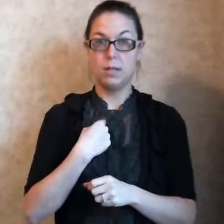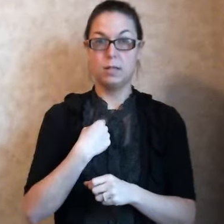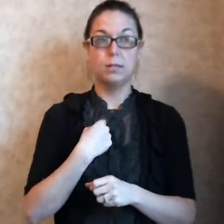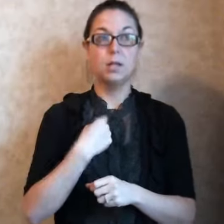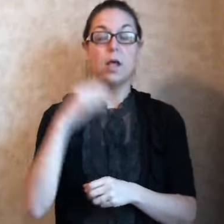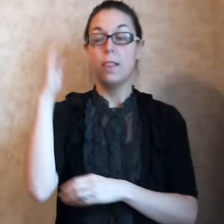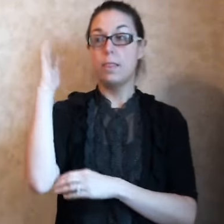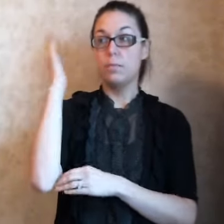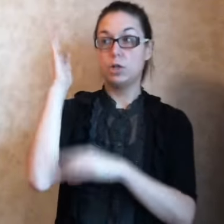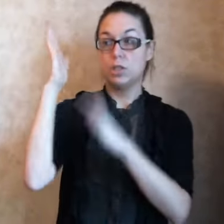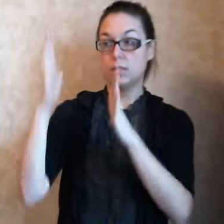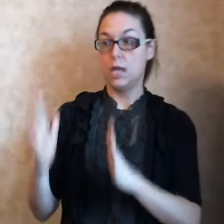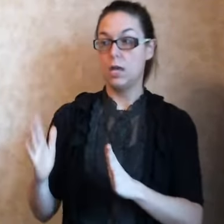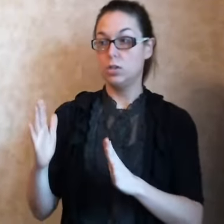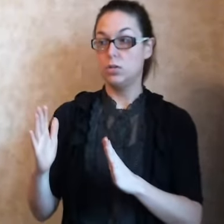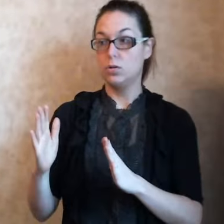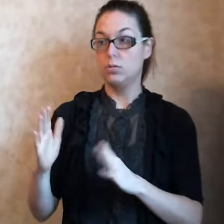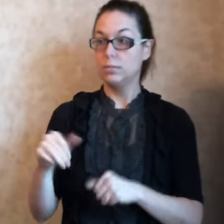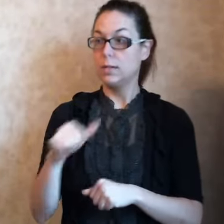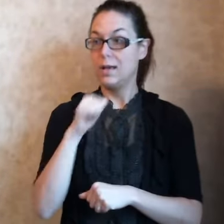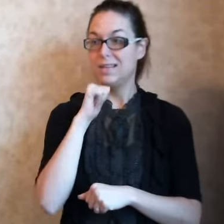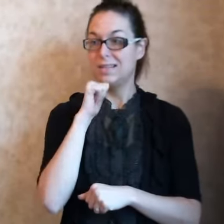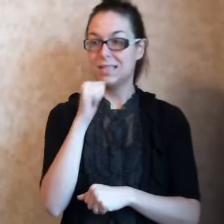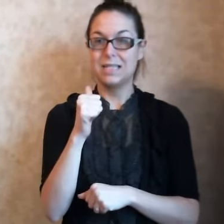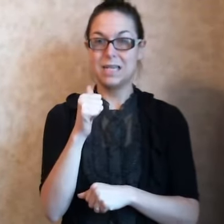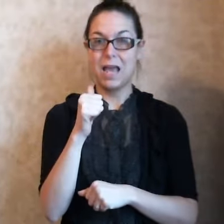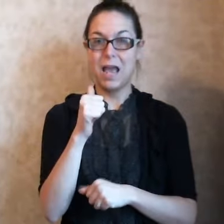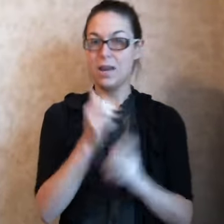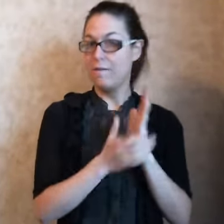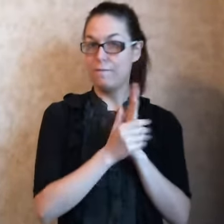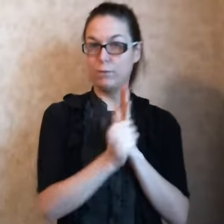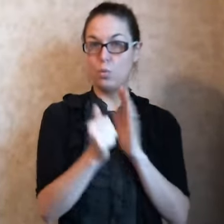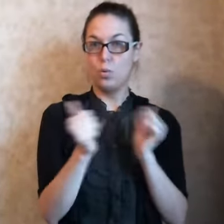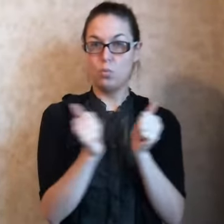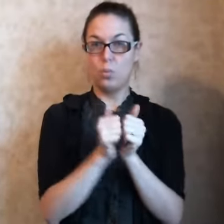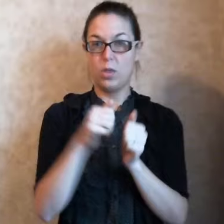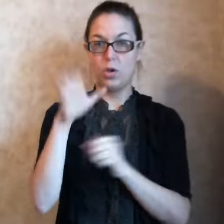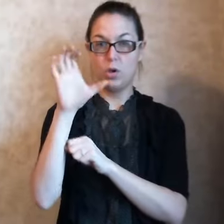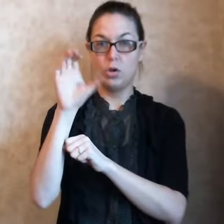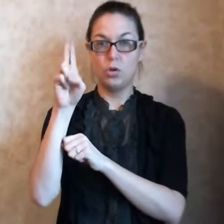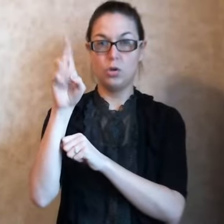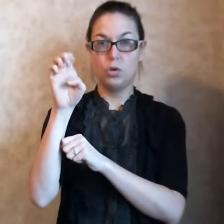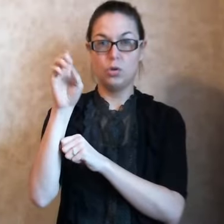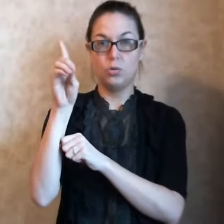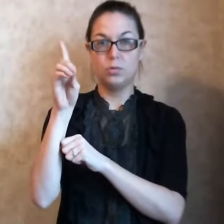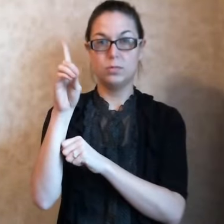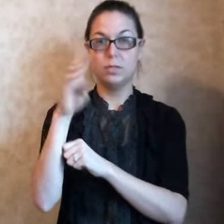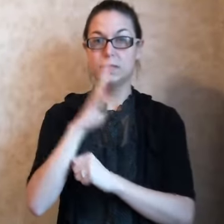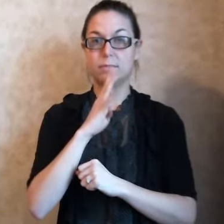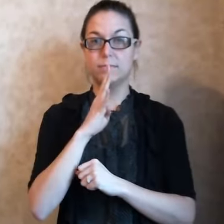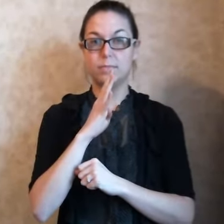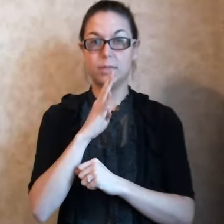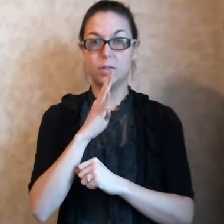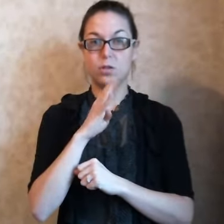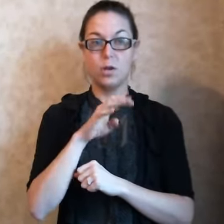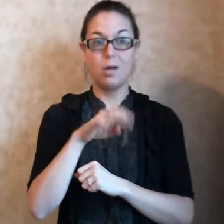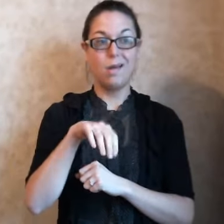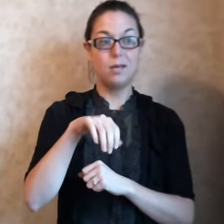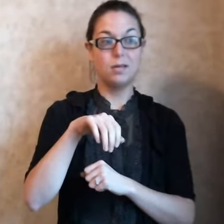was not as fluent in cued speech as some of the other members that were running the workshop, so it was a